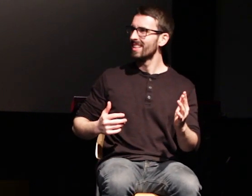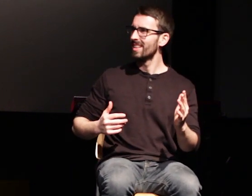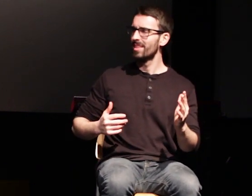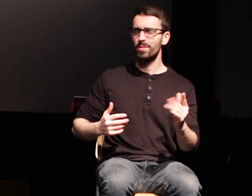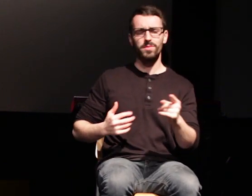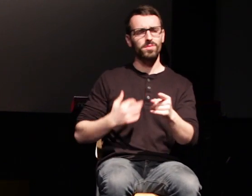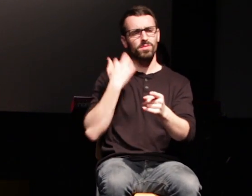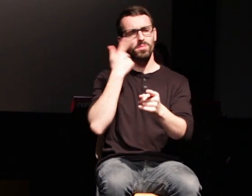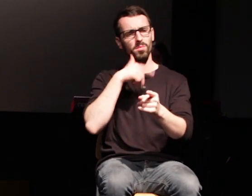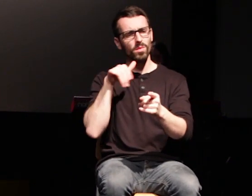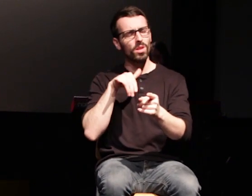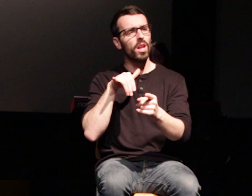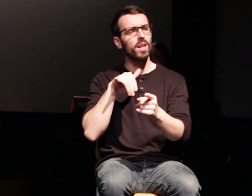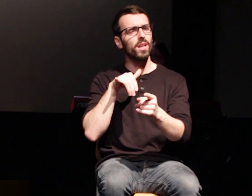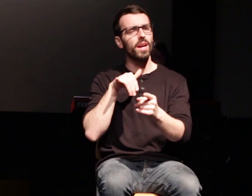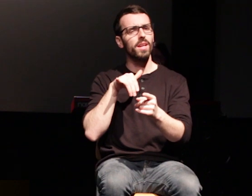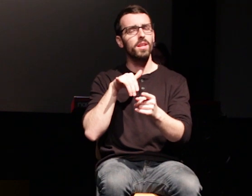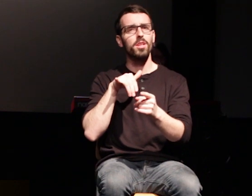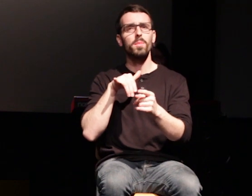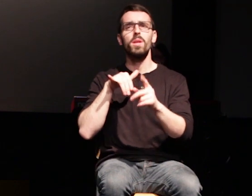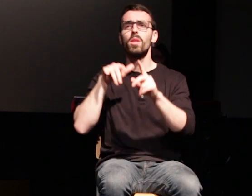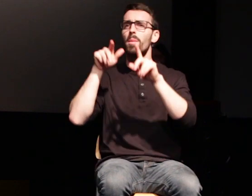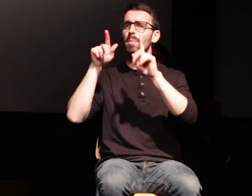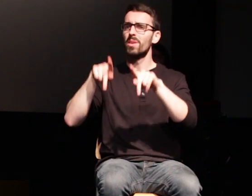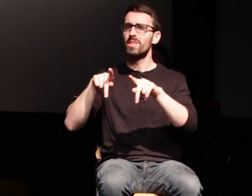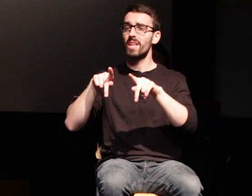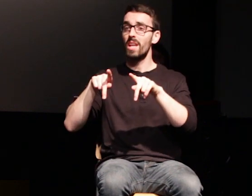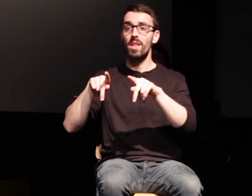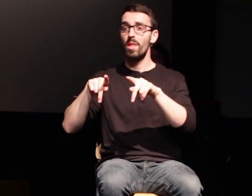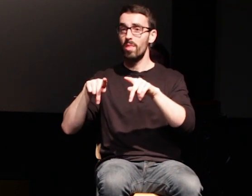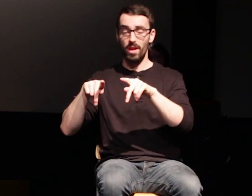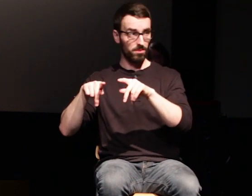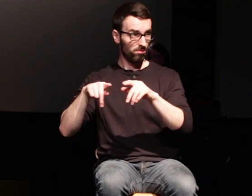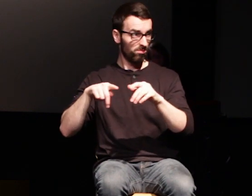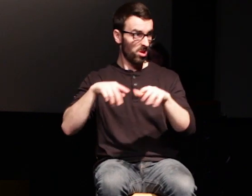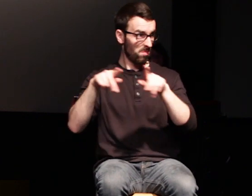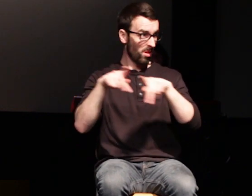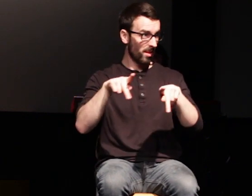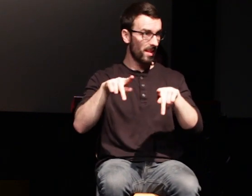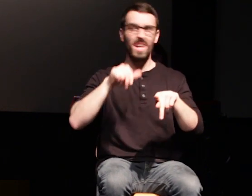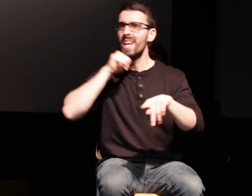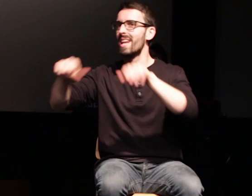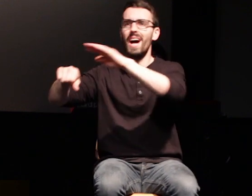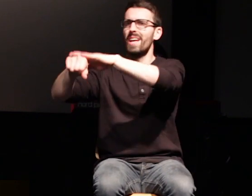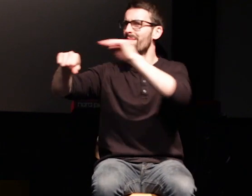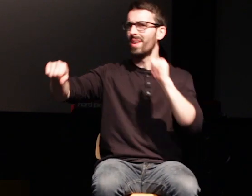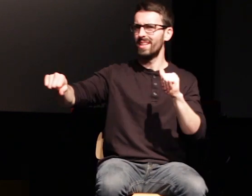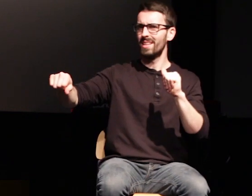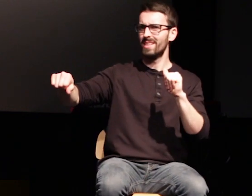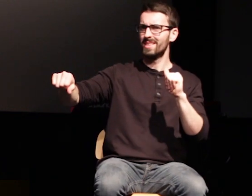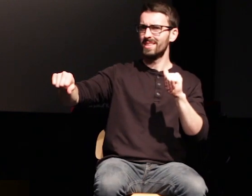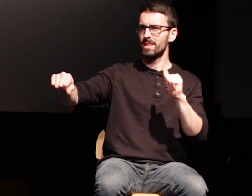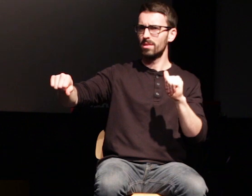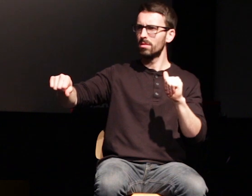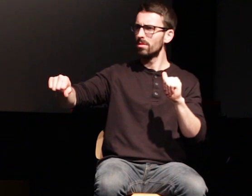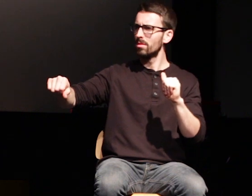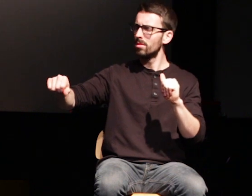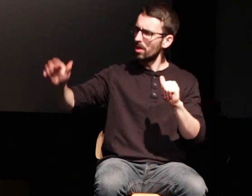What's it look like to look for the person on the outside who wasn't invited to something and say, you belong here?